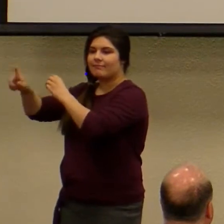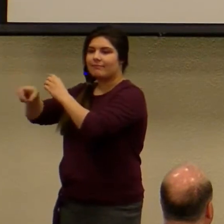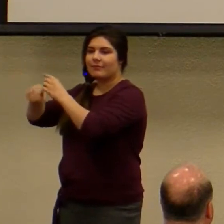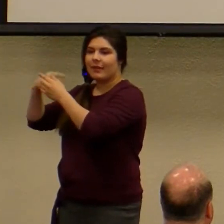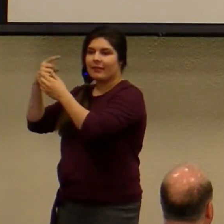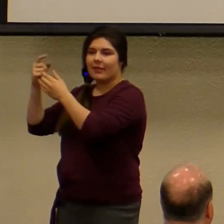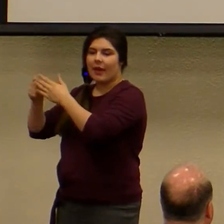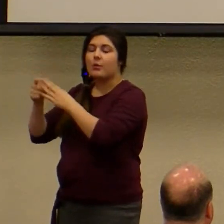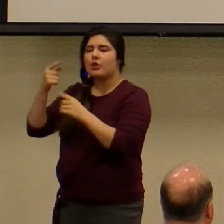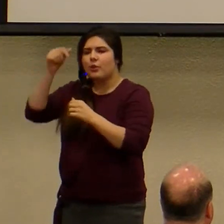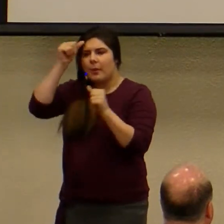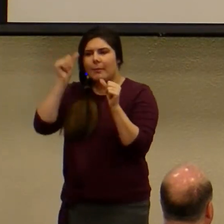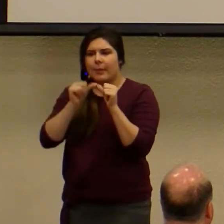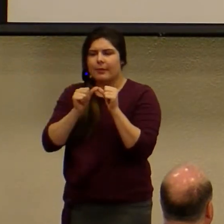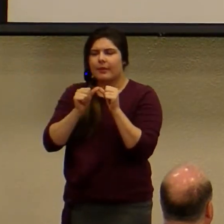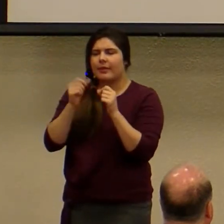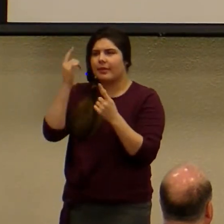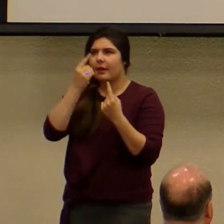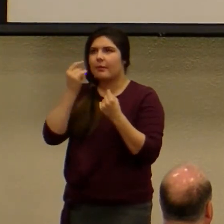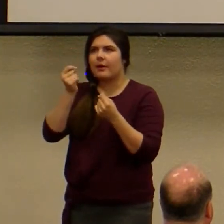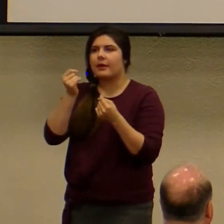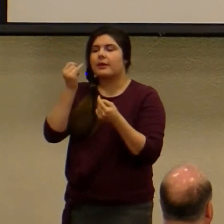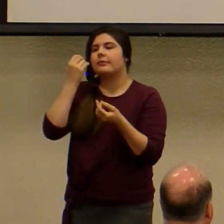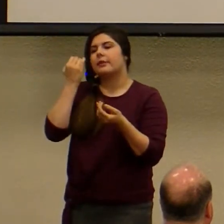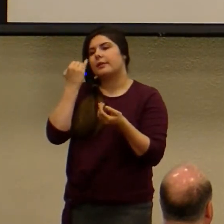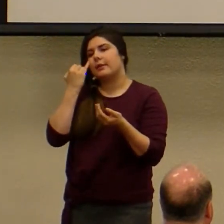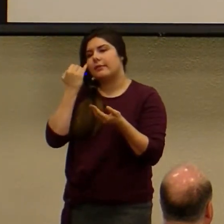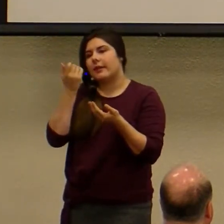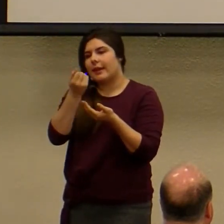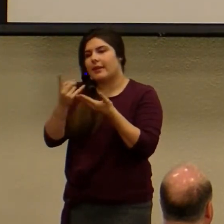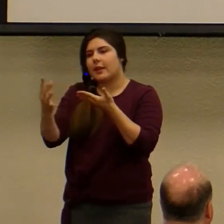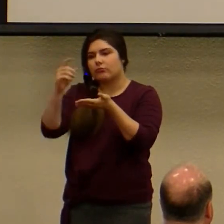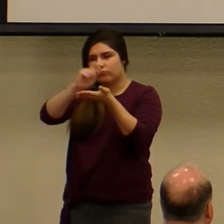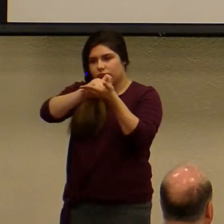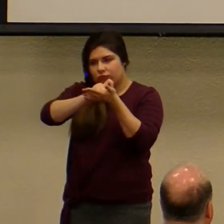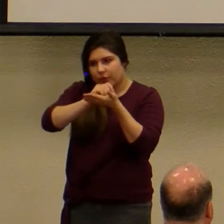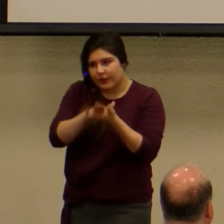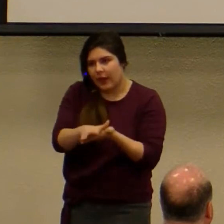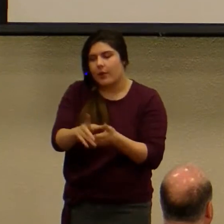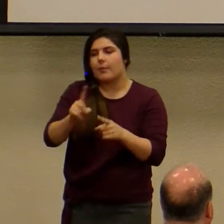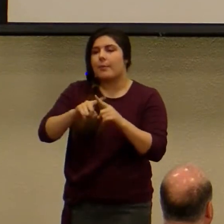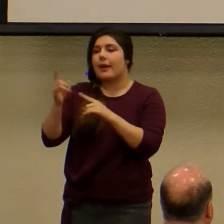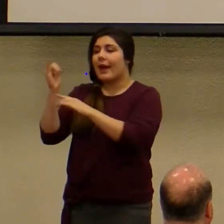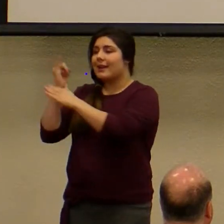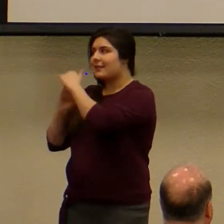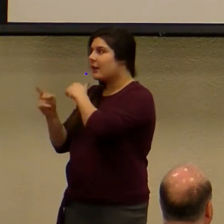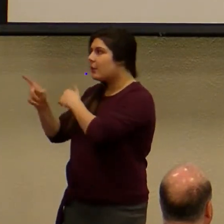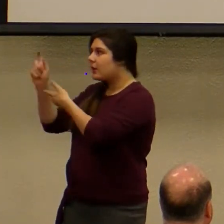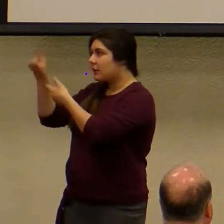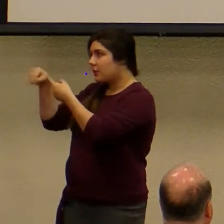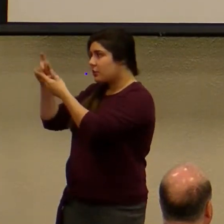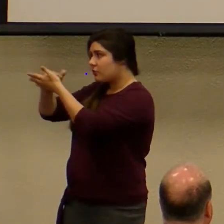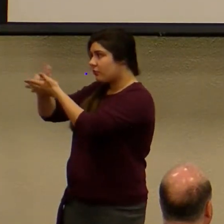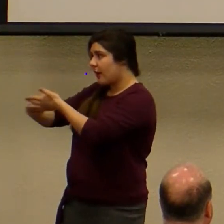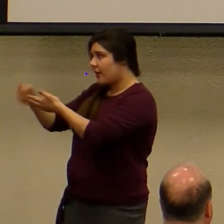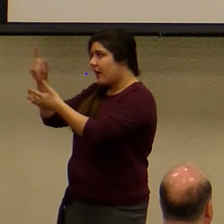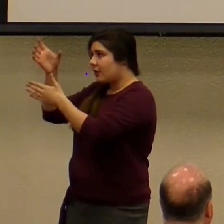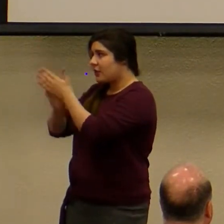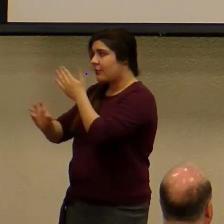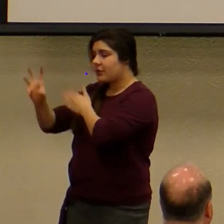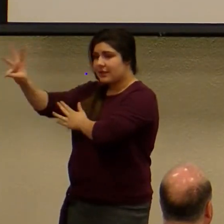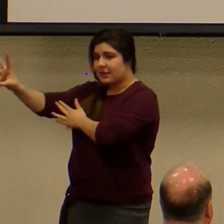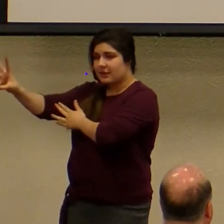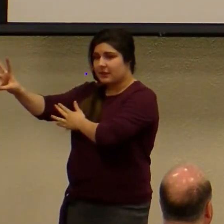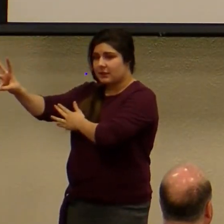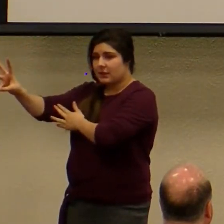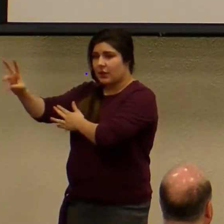your mind's eye, go back and put this in your notes if nothing else, but you would remember in Isaiah when he wrote what he wrote, that in chapter 6 of Isaiah,